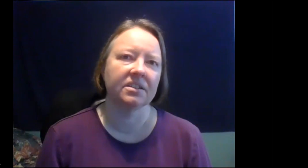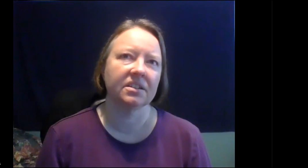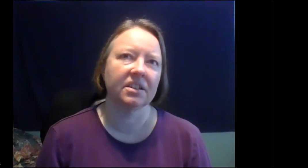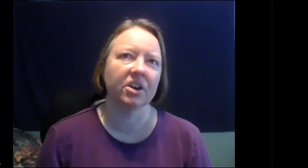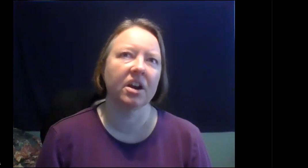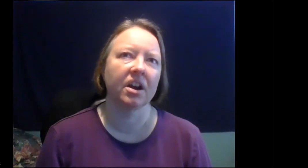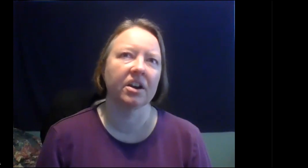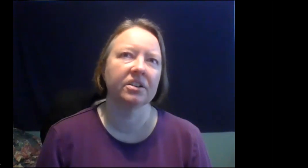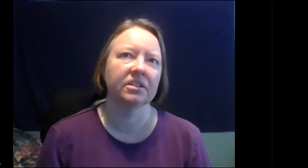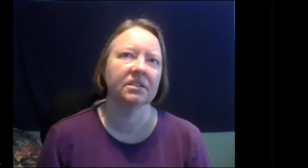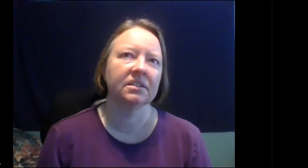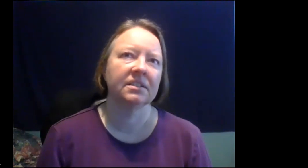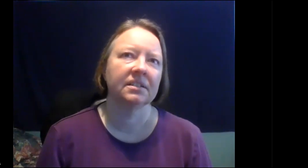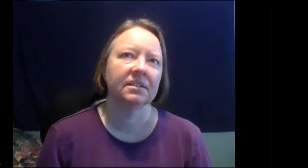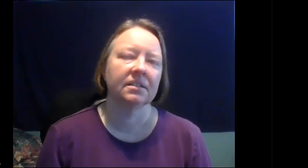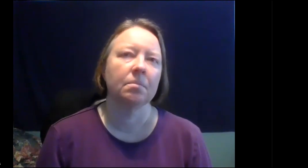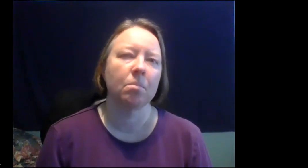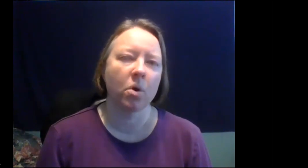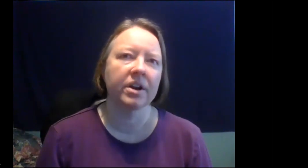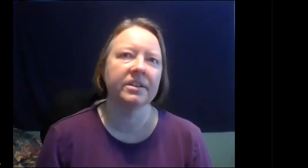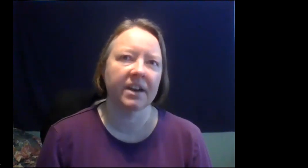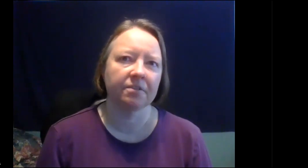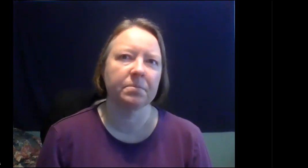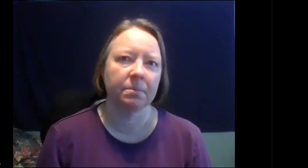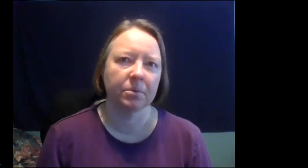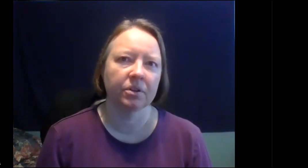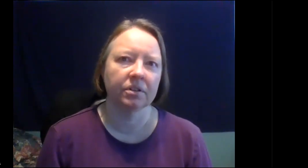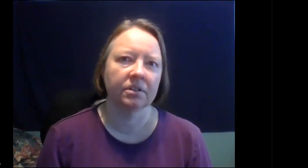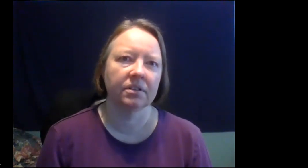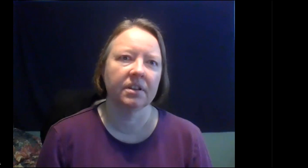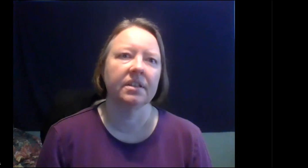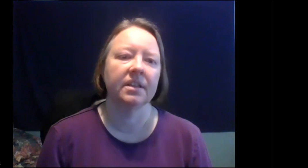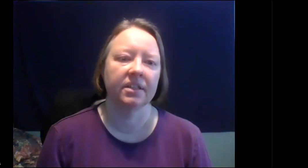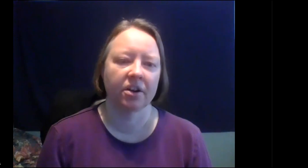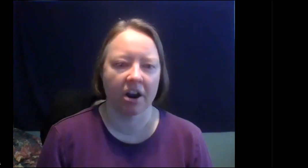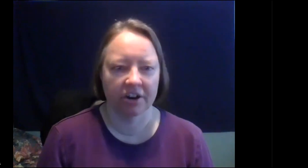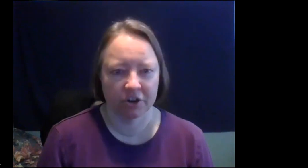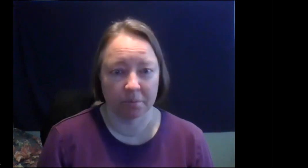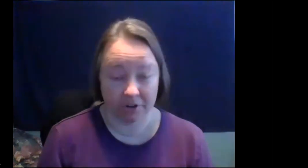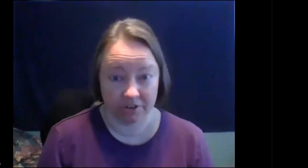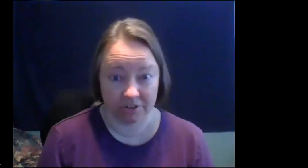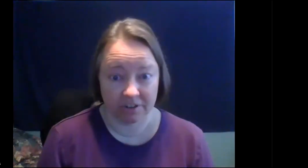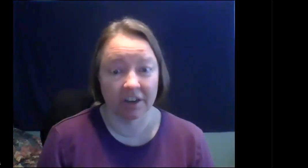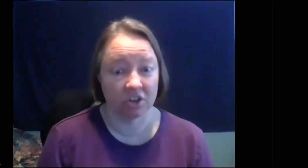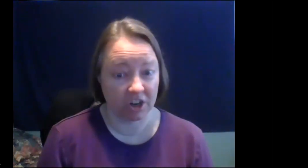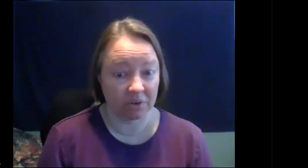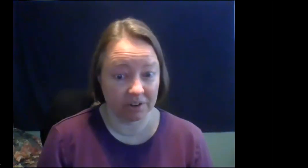that there are more deaf people than there are interpreters in